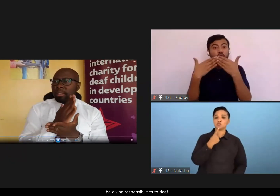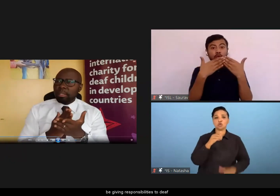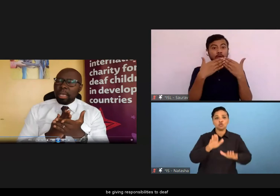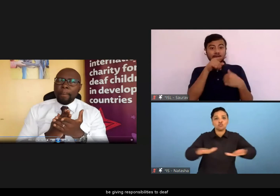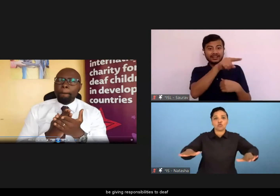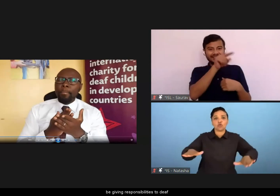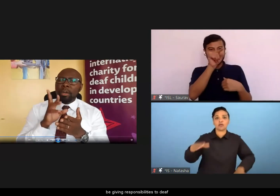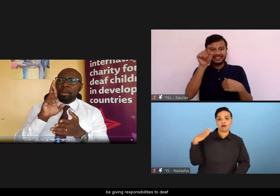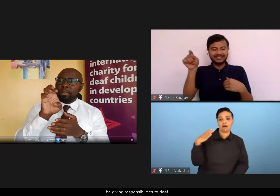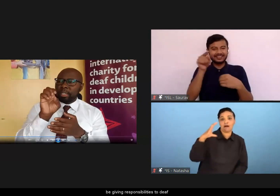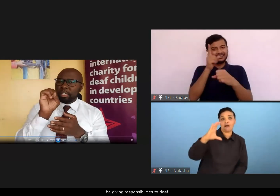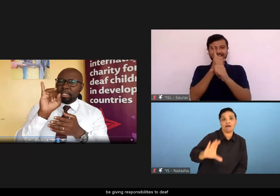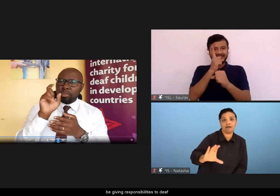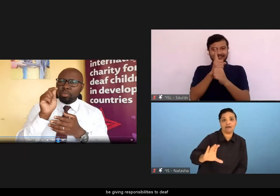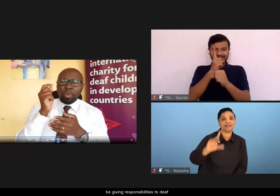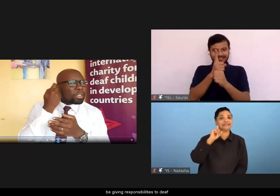to deaf children with